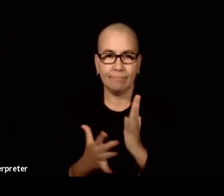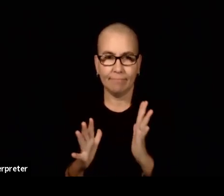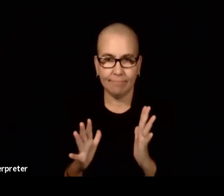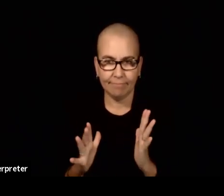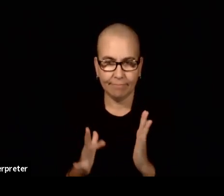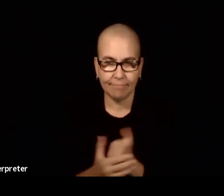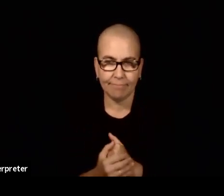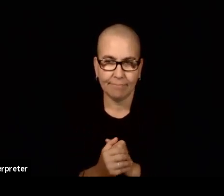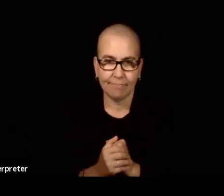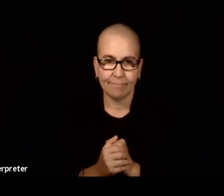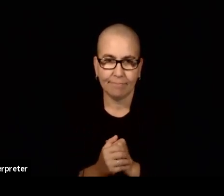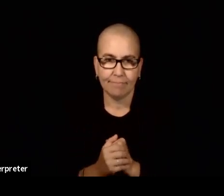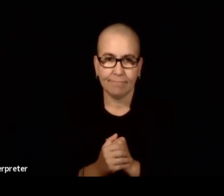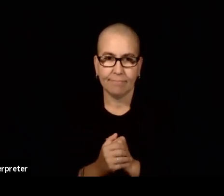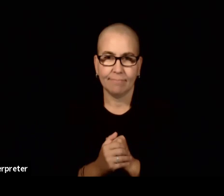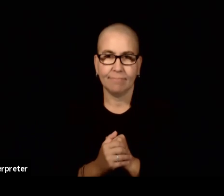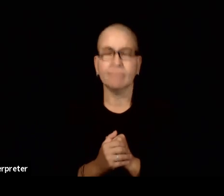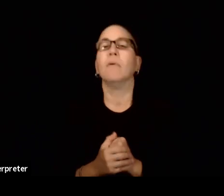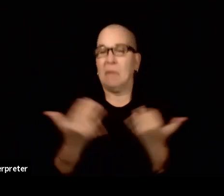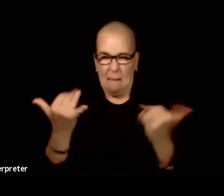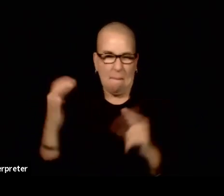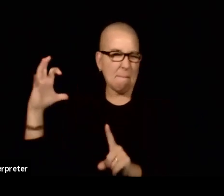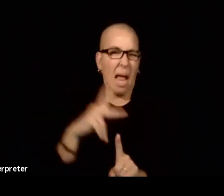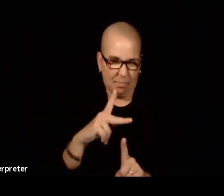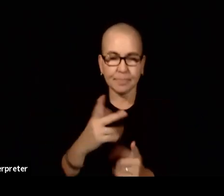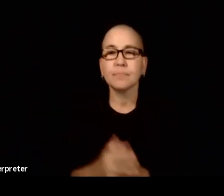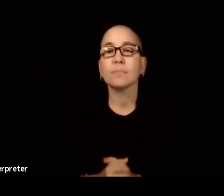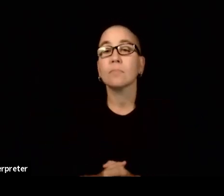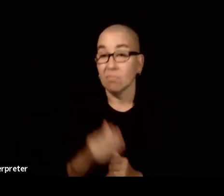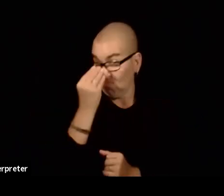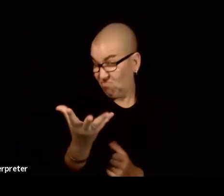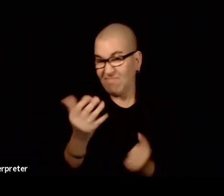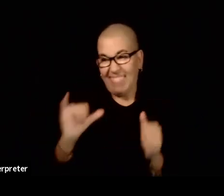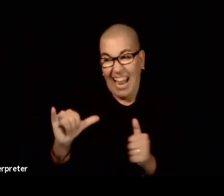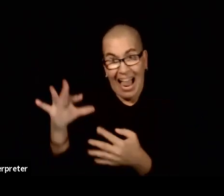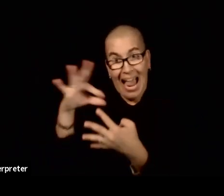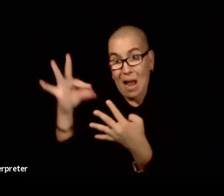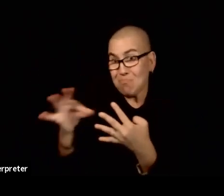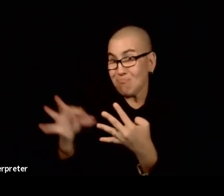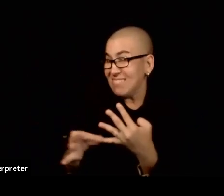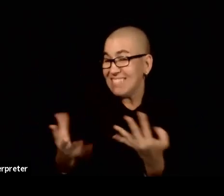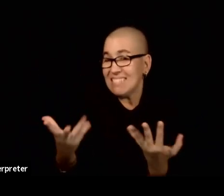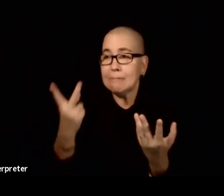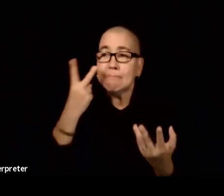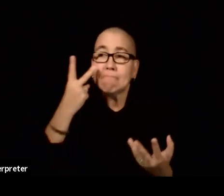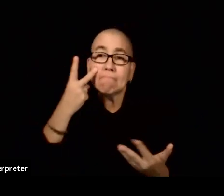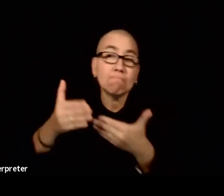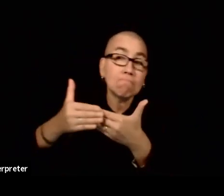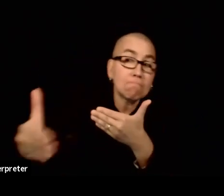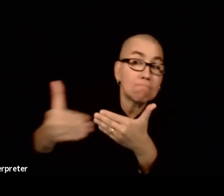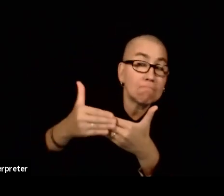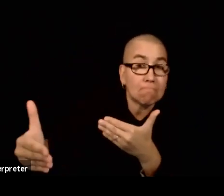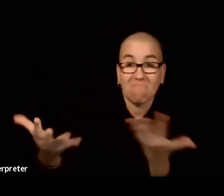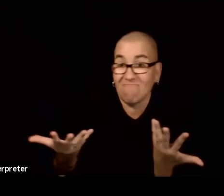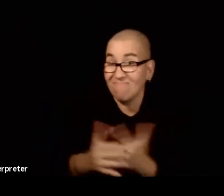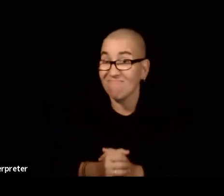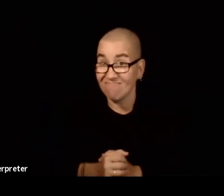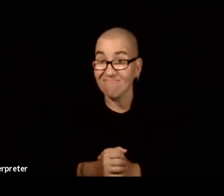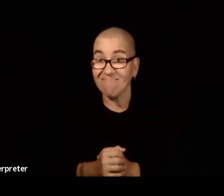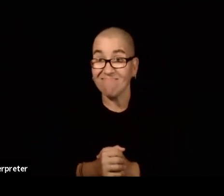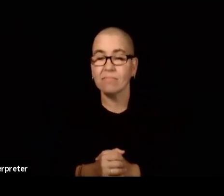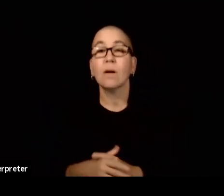all options on the table as we see where this goes over the next couple of weeks. Thank you. Operator, we have time for one more question.